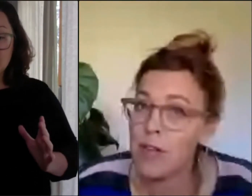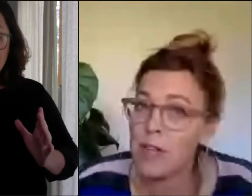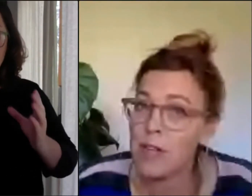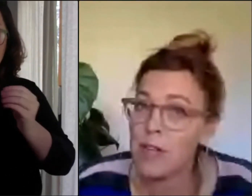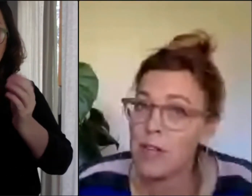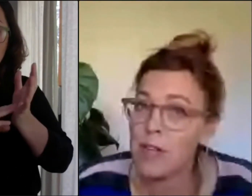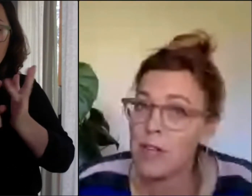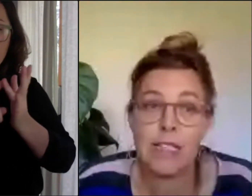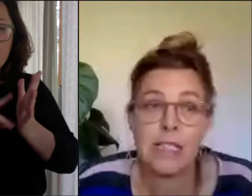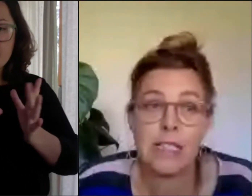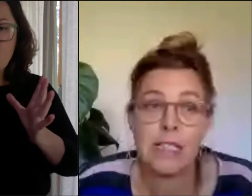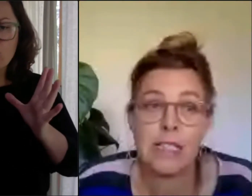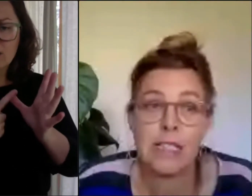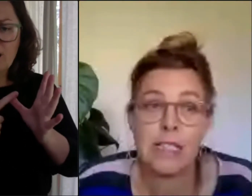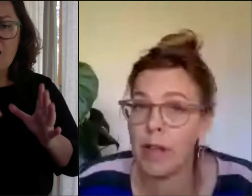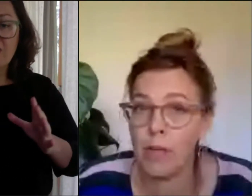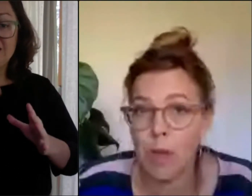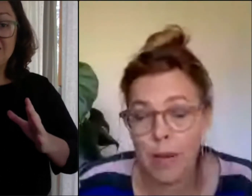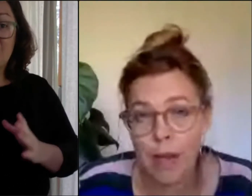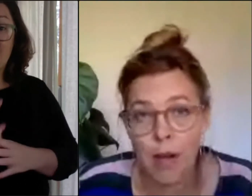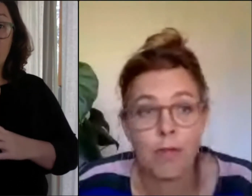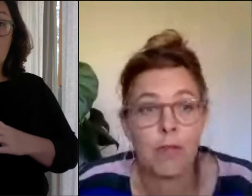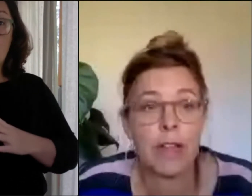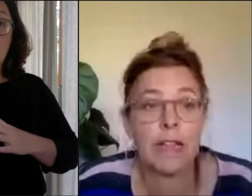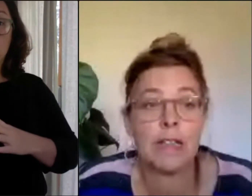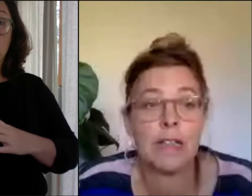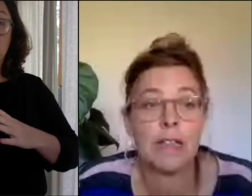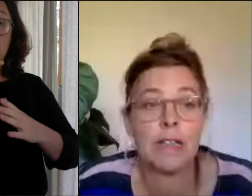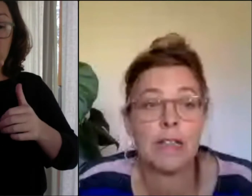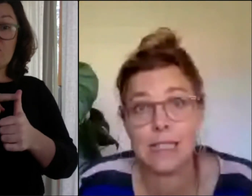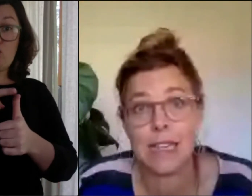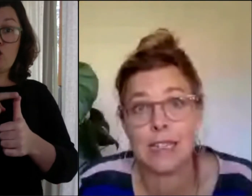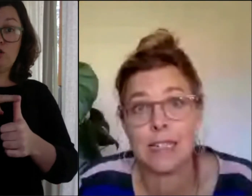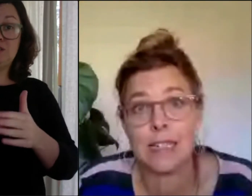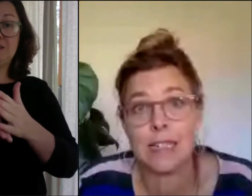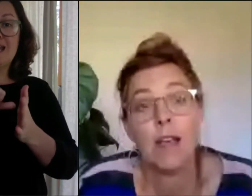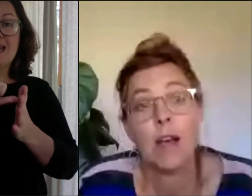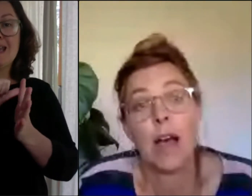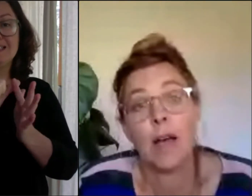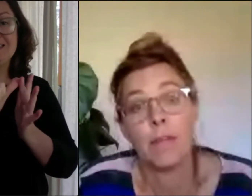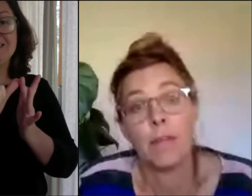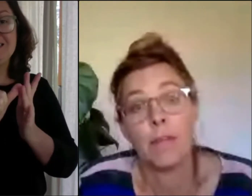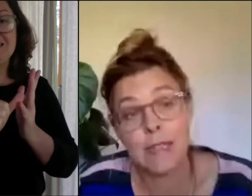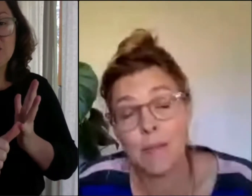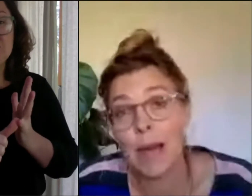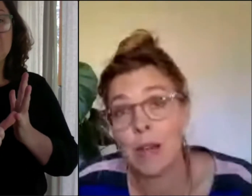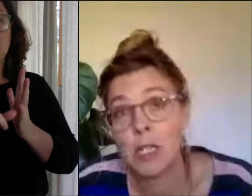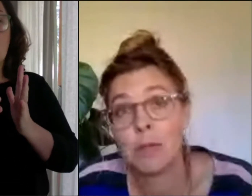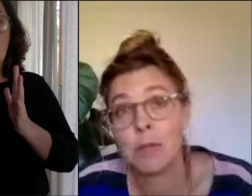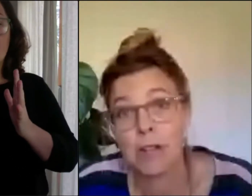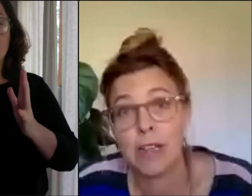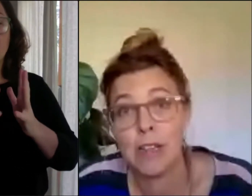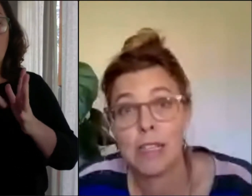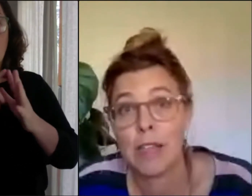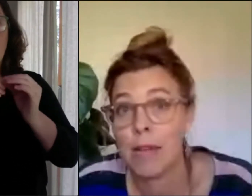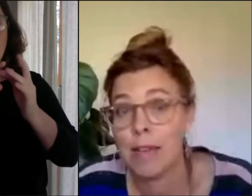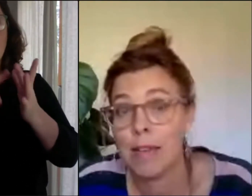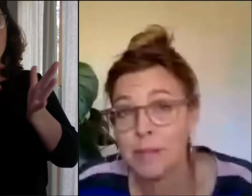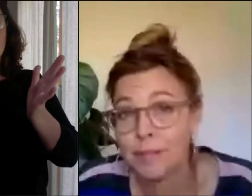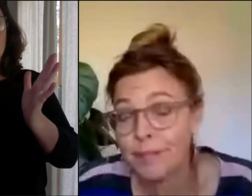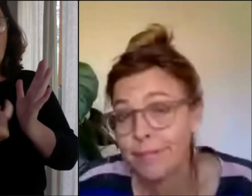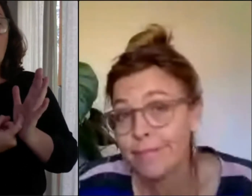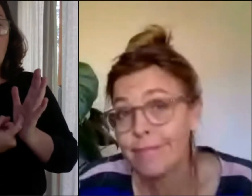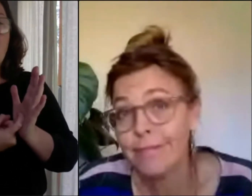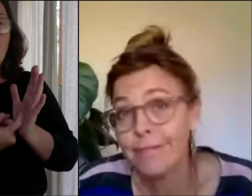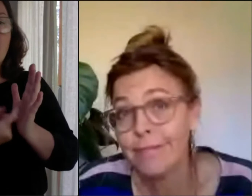the first in a series of ongoing webinar offerings for the screen sector, presented in partnership with Screen New South